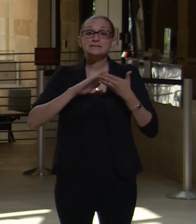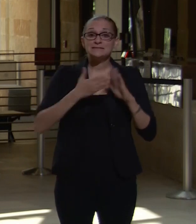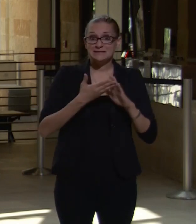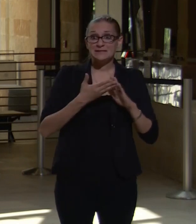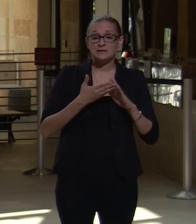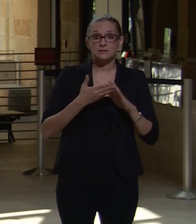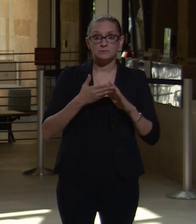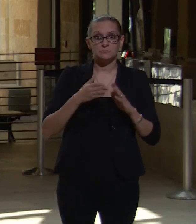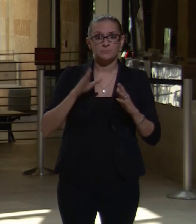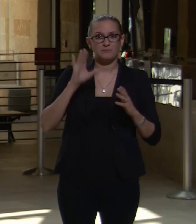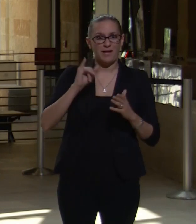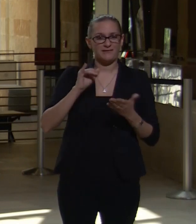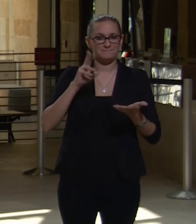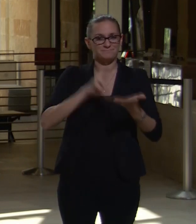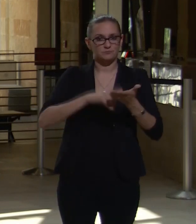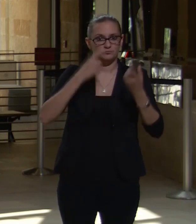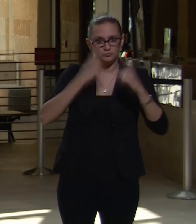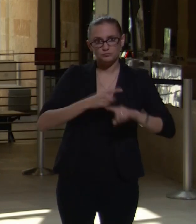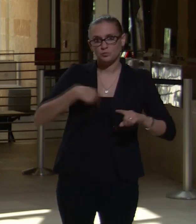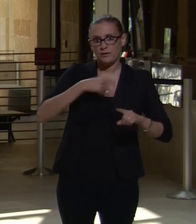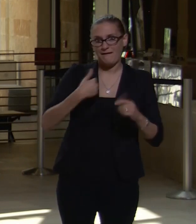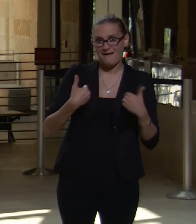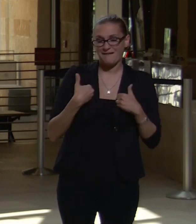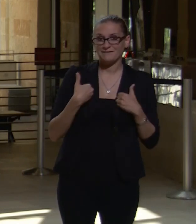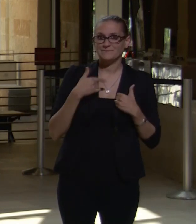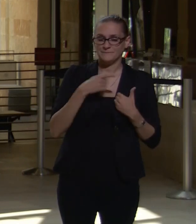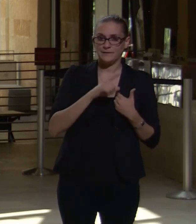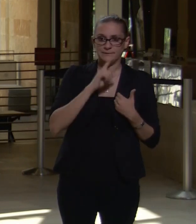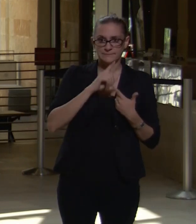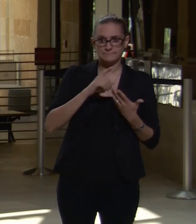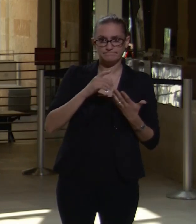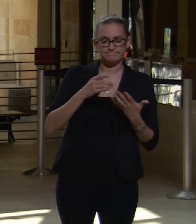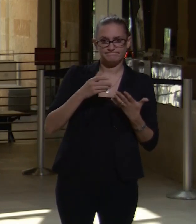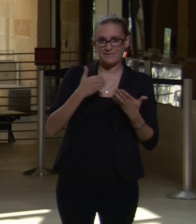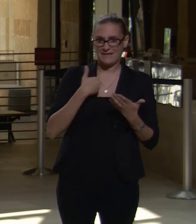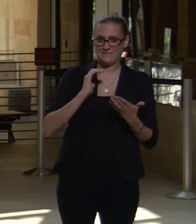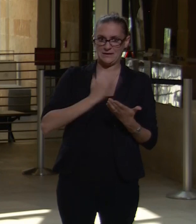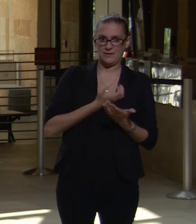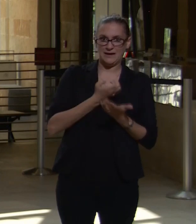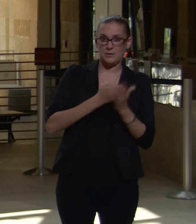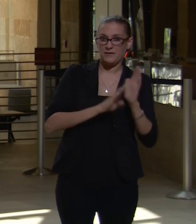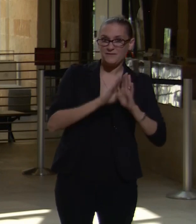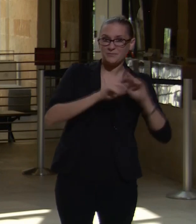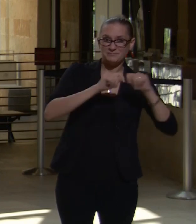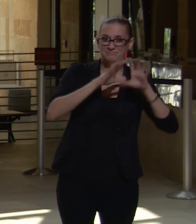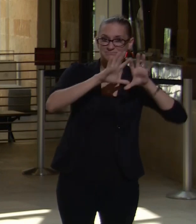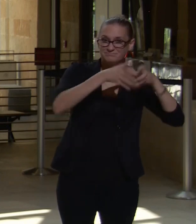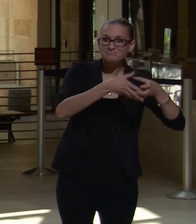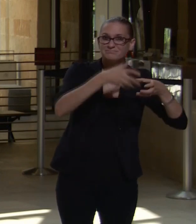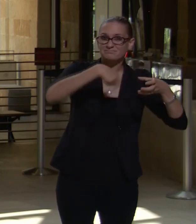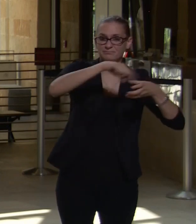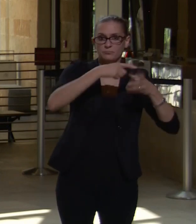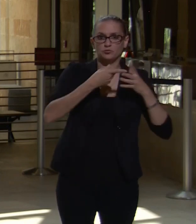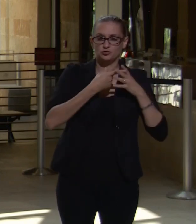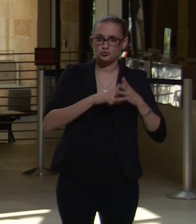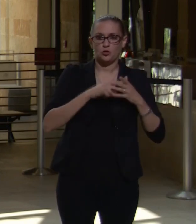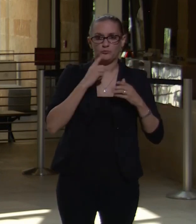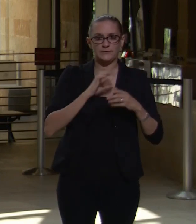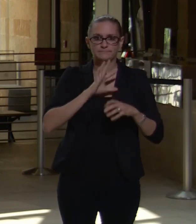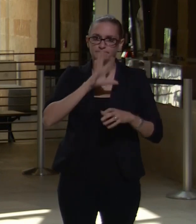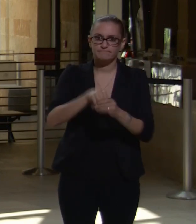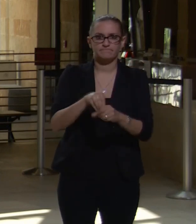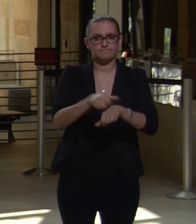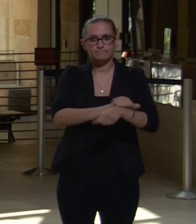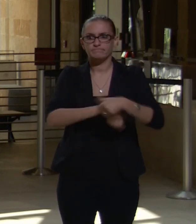by the resolution that we have, is directing and having our economic development department to start stepping forward